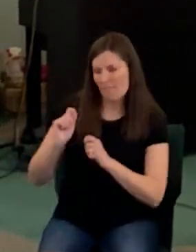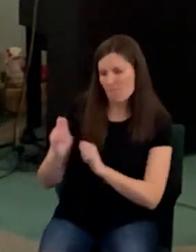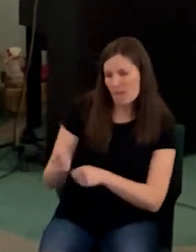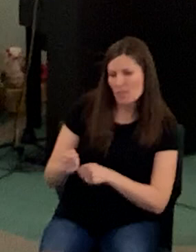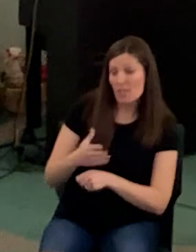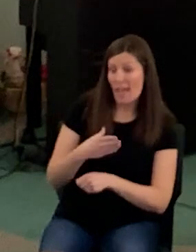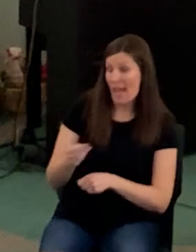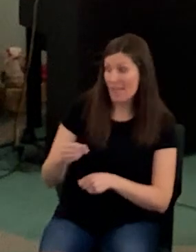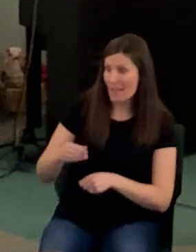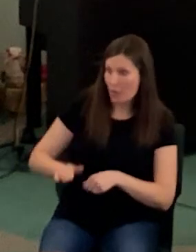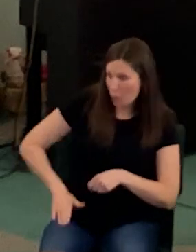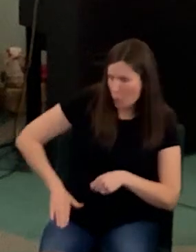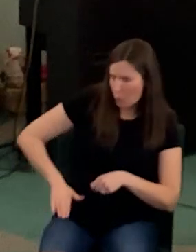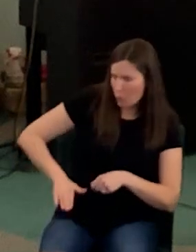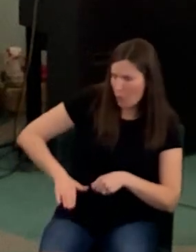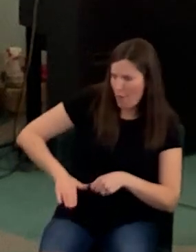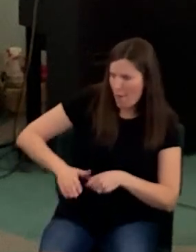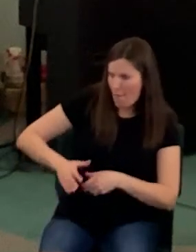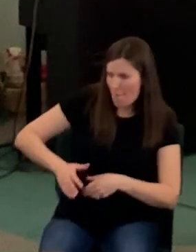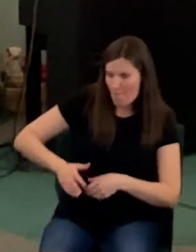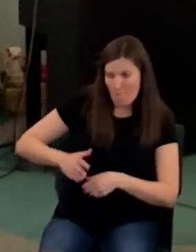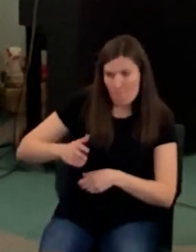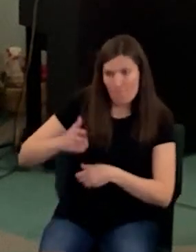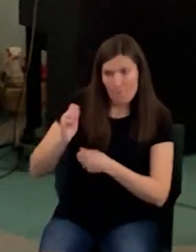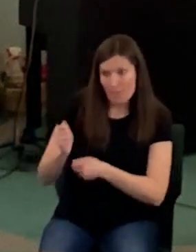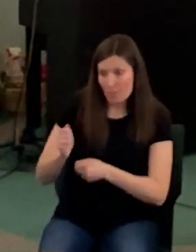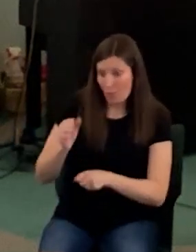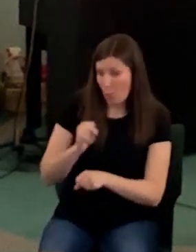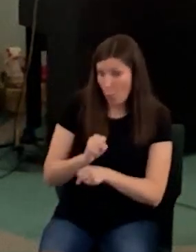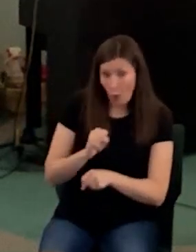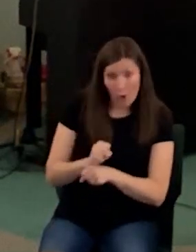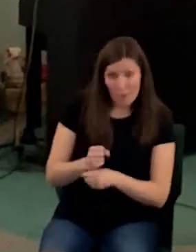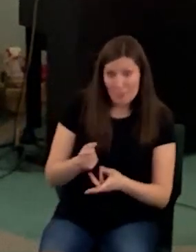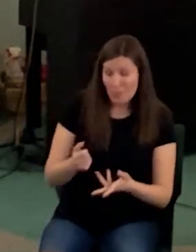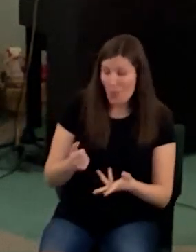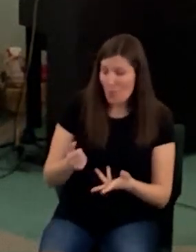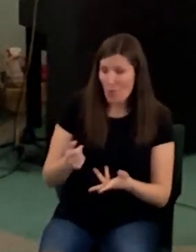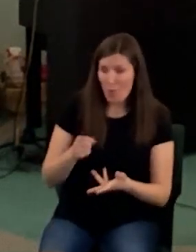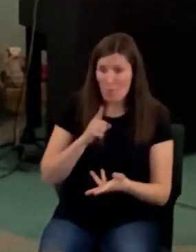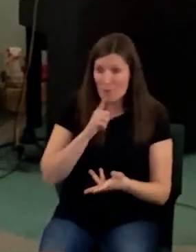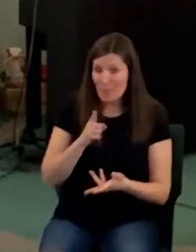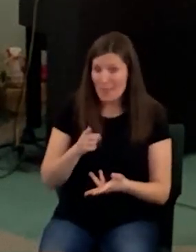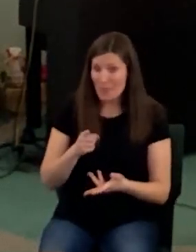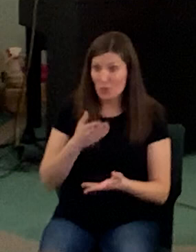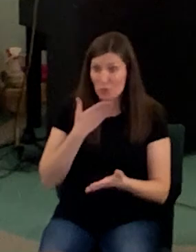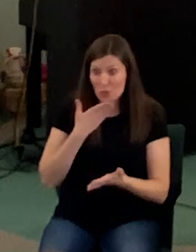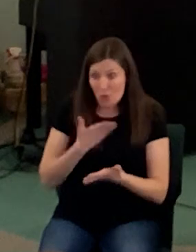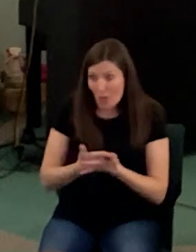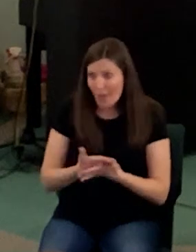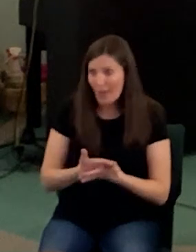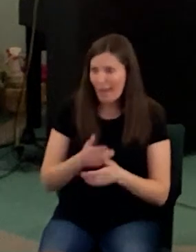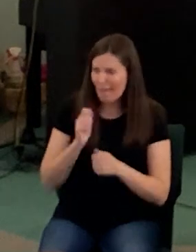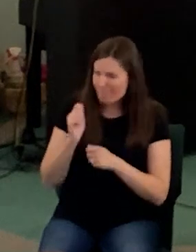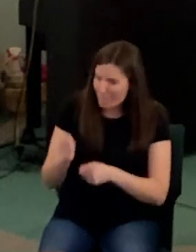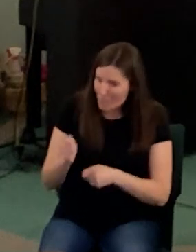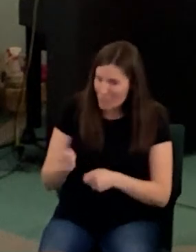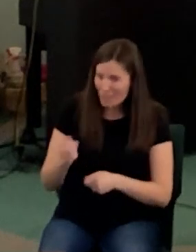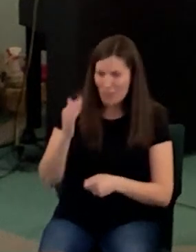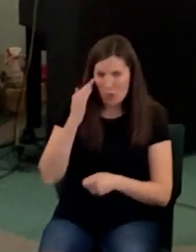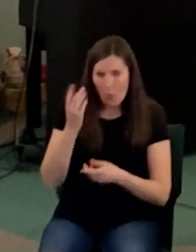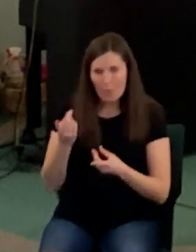fished for a living. This was some of their jobs, their own profession that they would use to provide